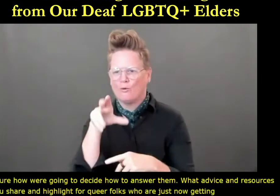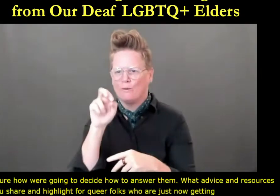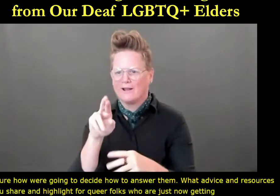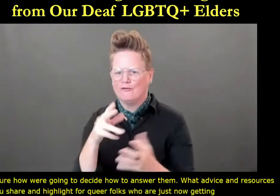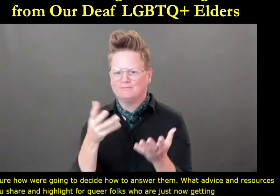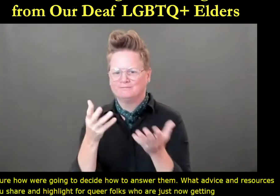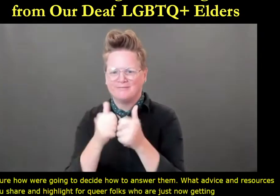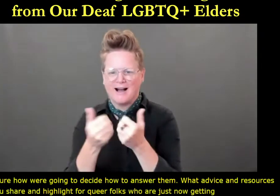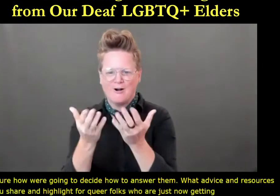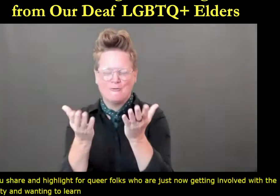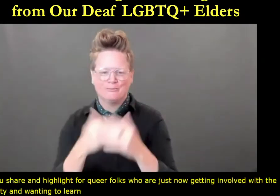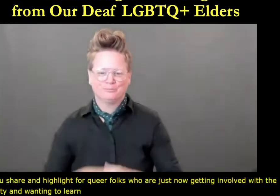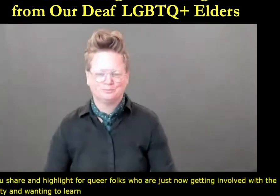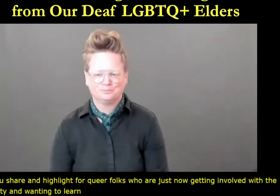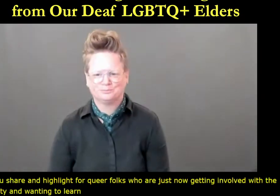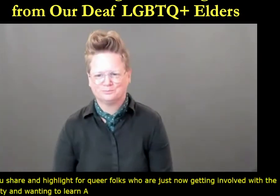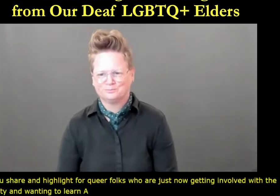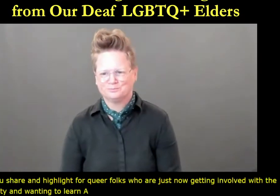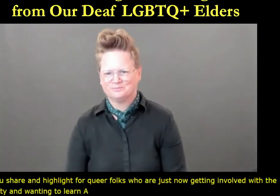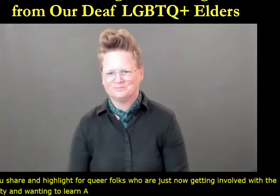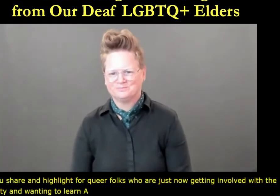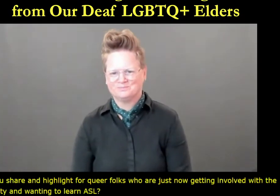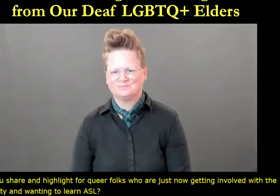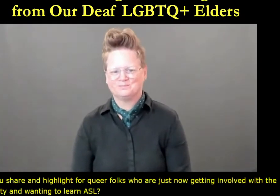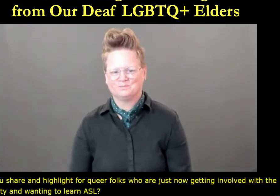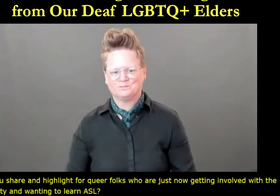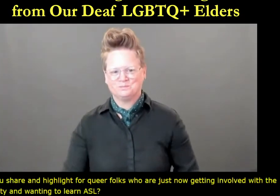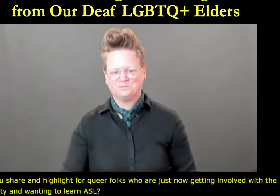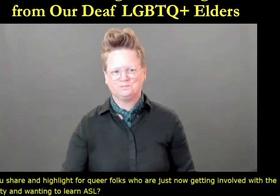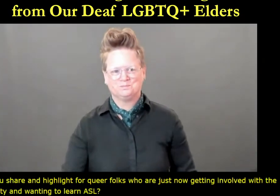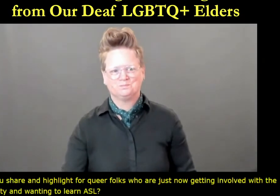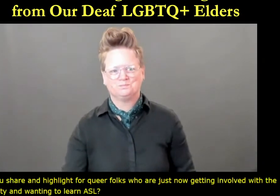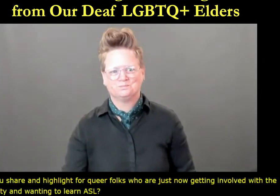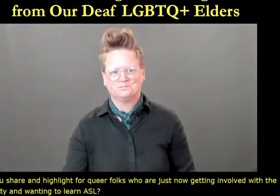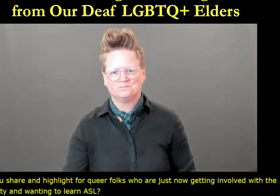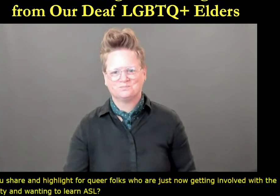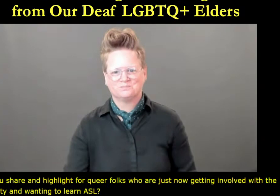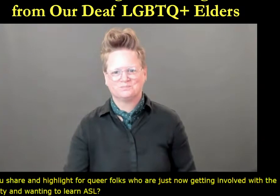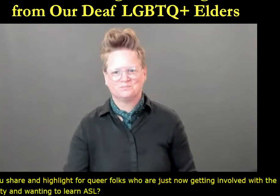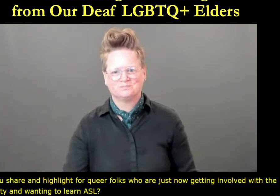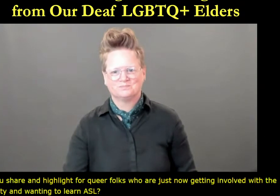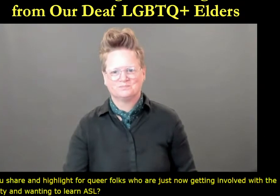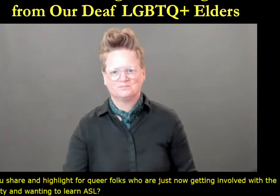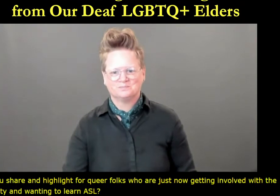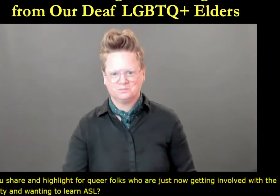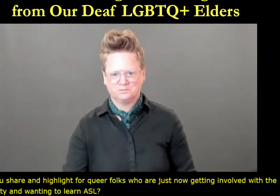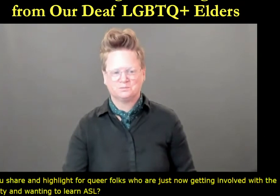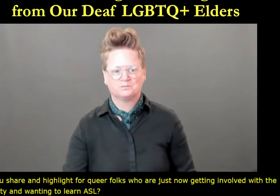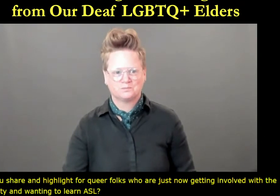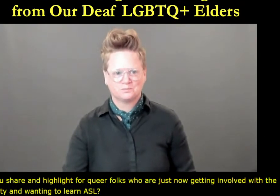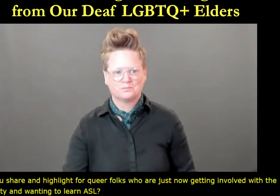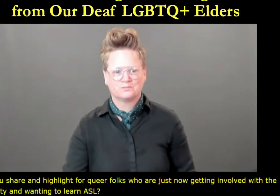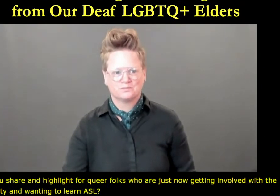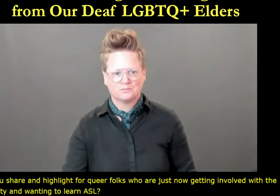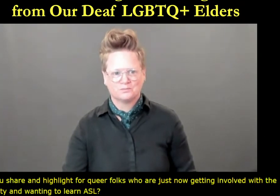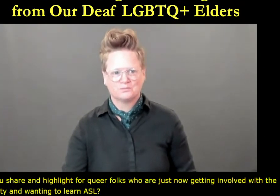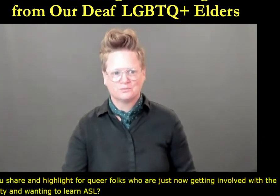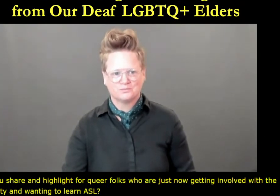you give those queer people who want to be involved with the community can anybody answer that